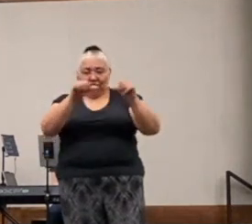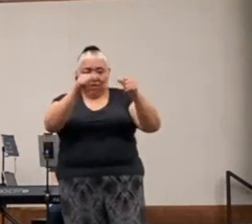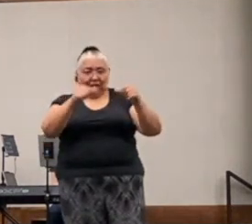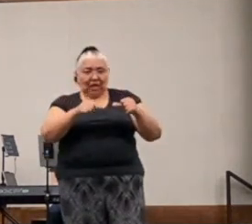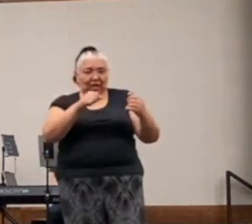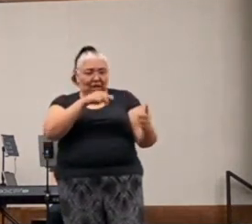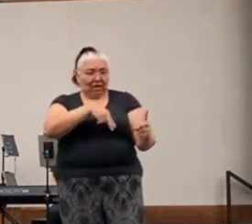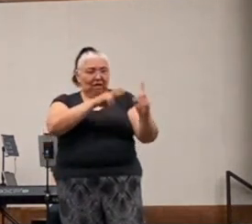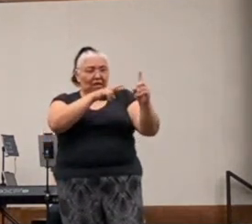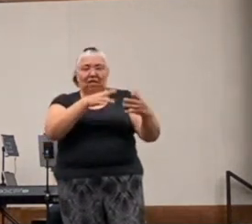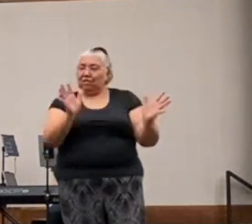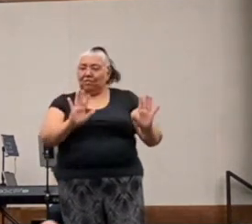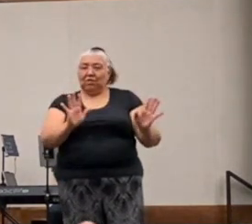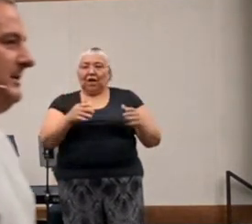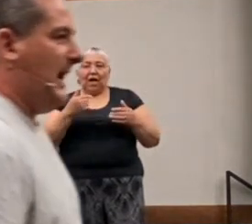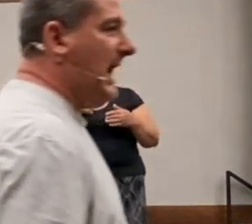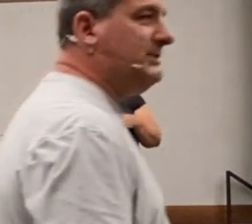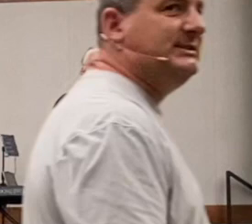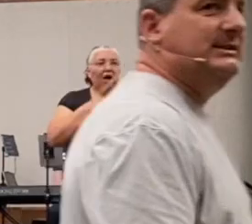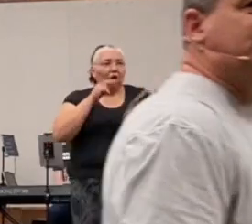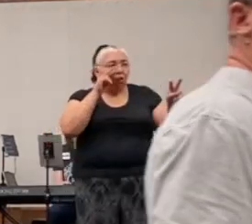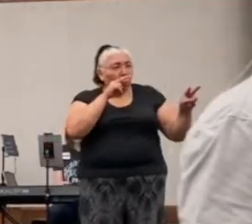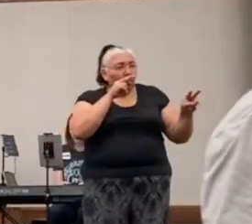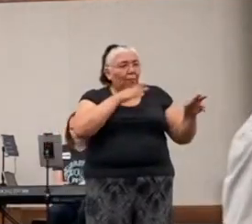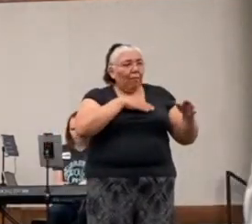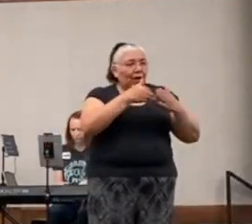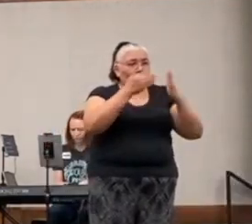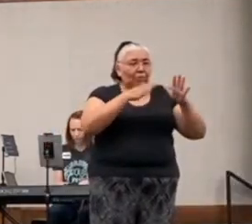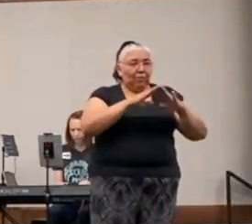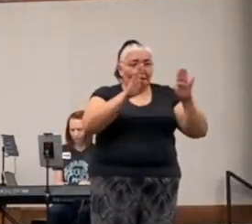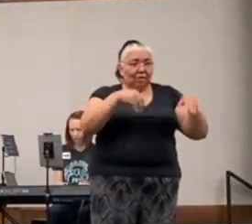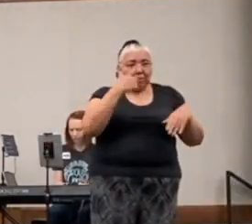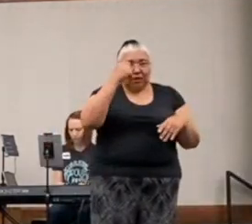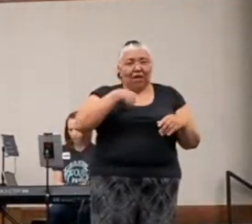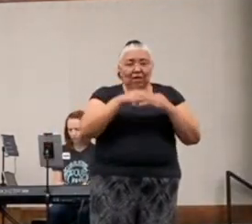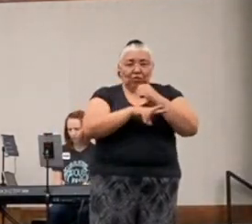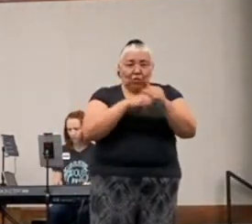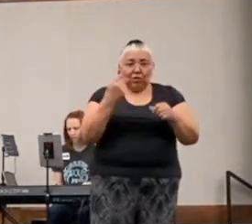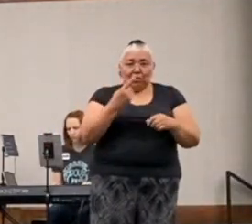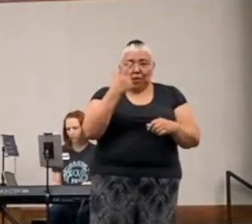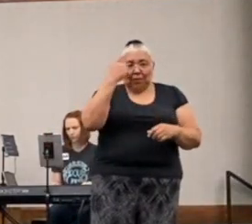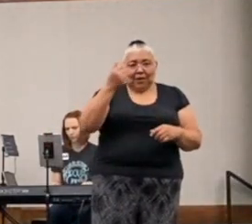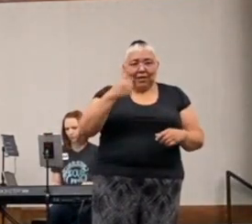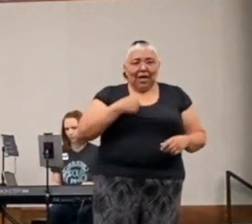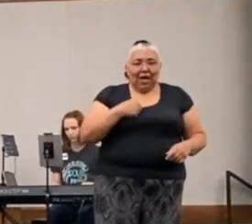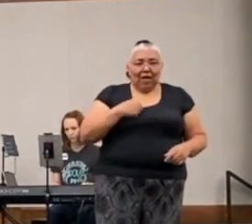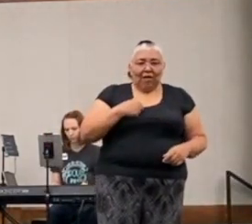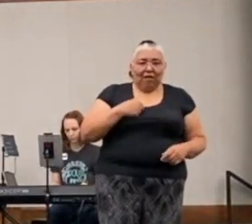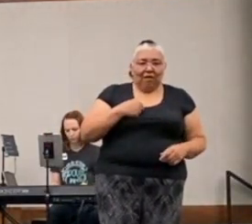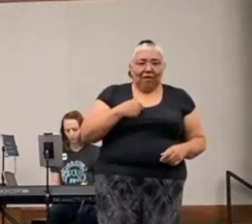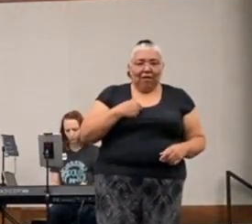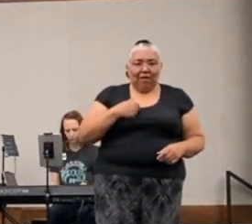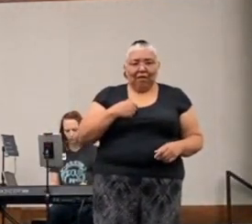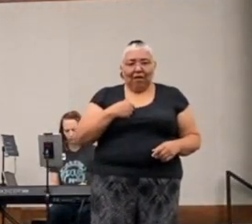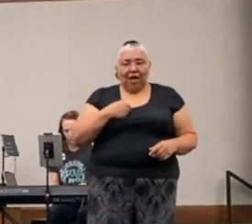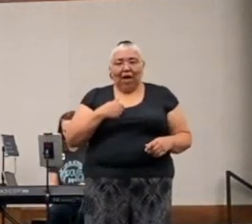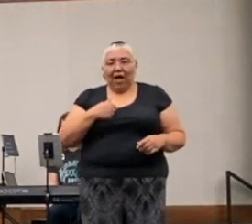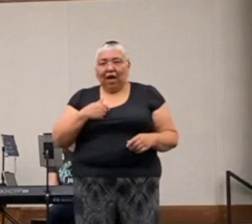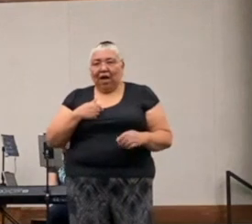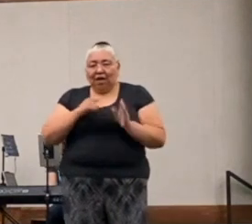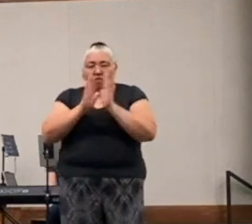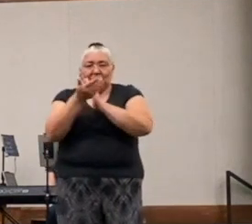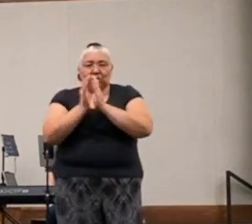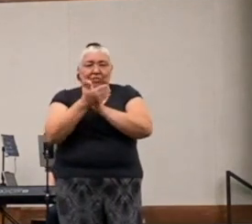I'm coveting my neighbor's house? Is it because I stole something? Is it because I've committed